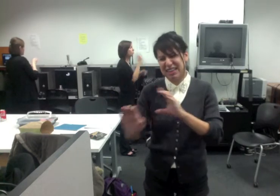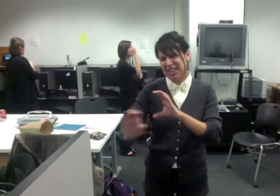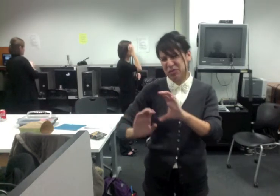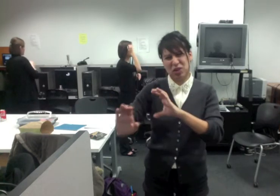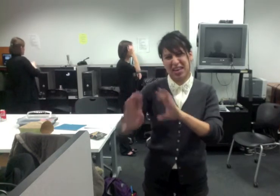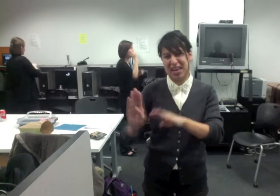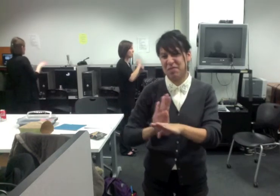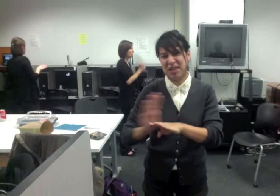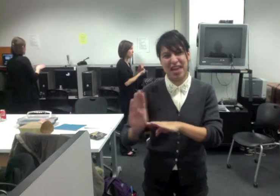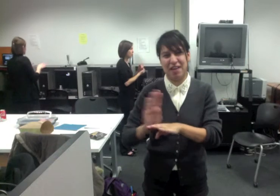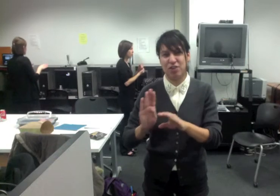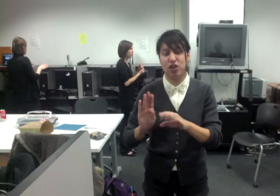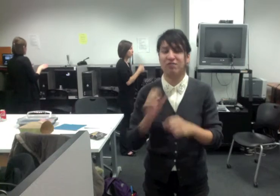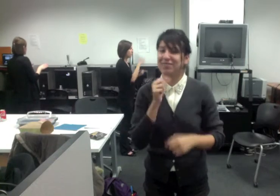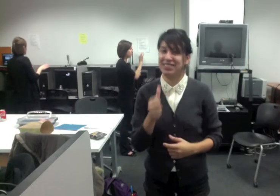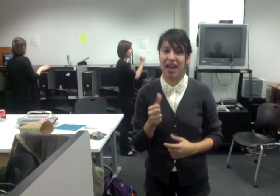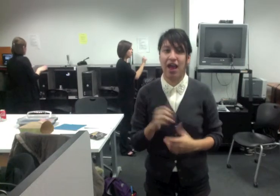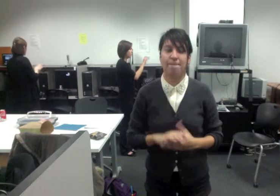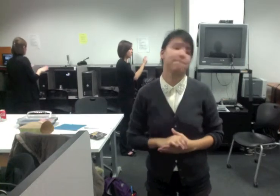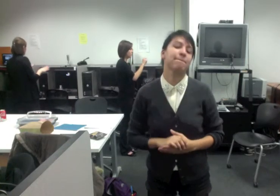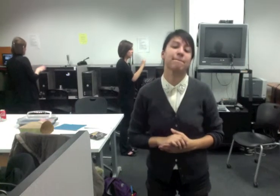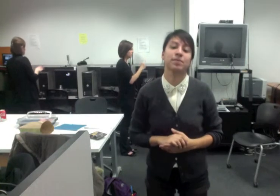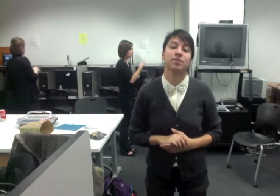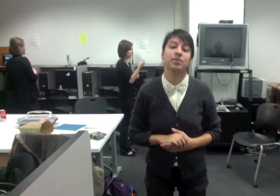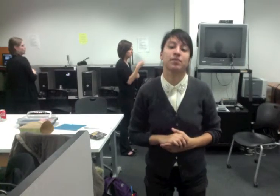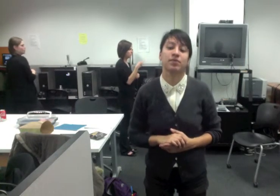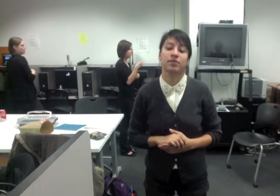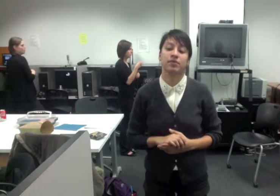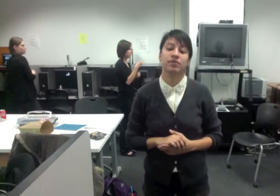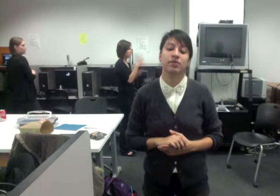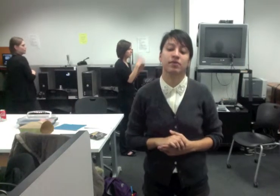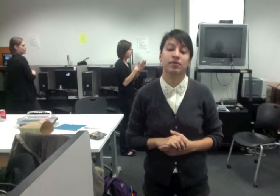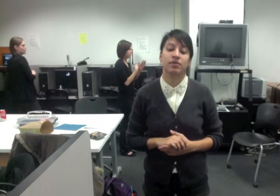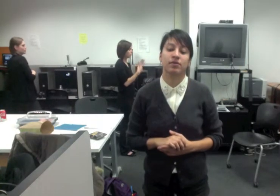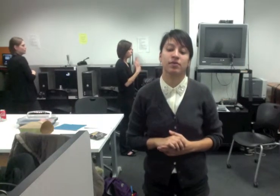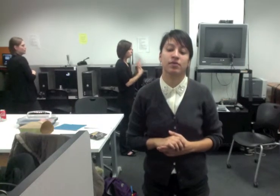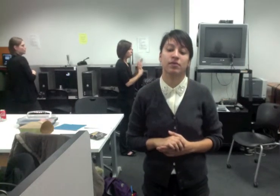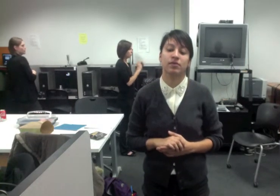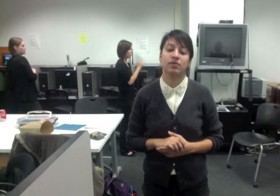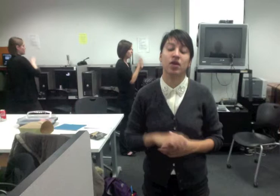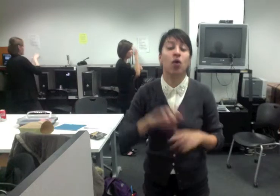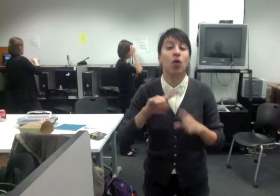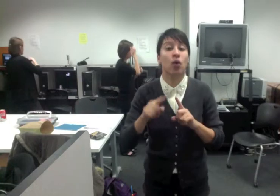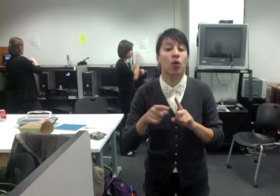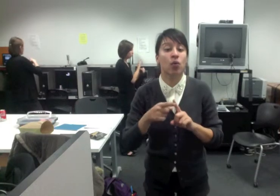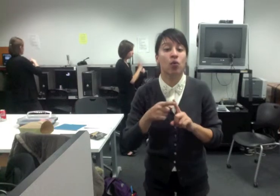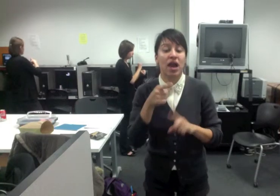talking directly to the part of the brain that controls behavior, and then we allow people to rationalize it with the tangible things we say